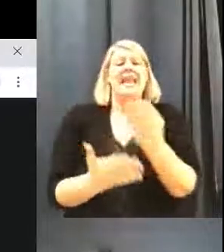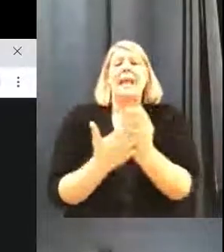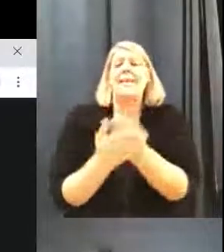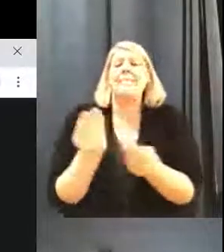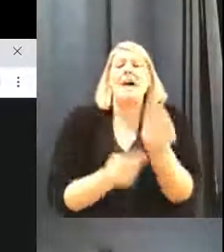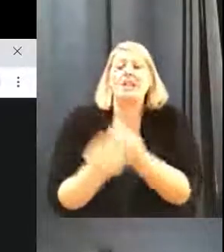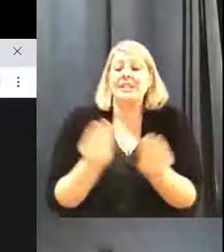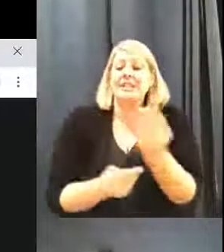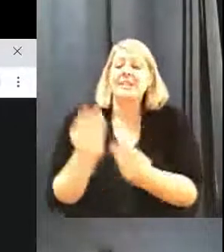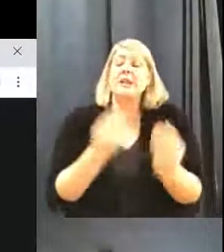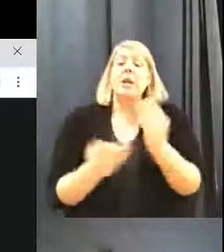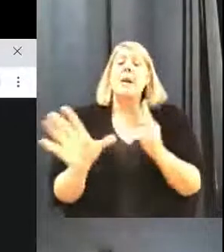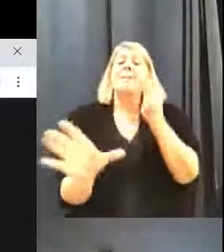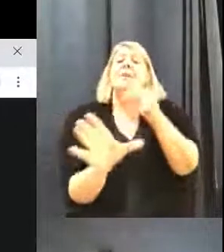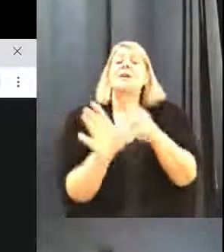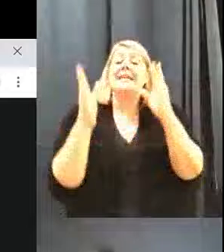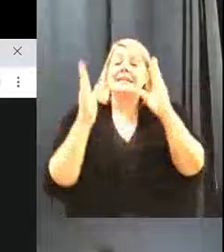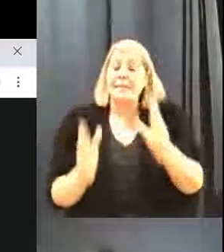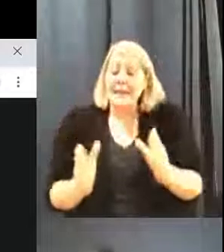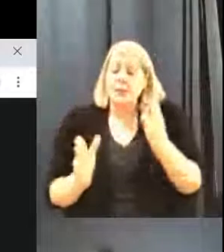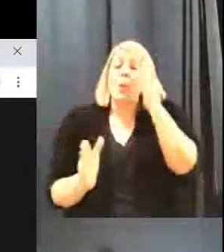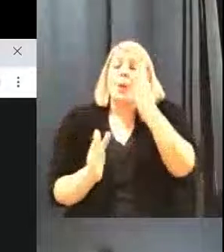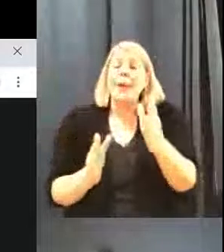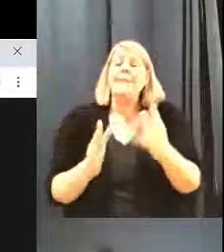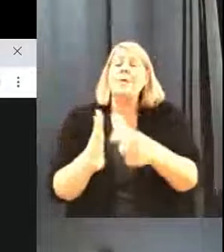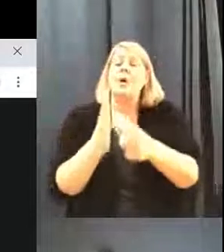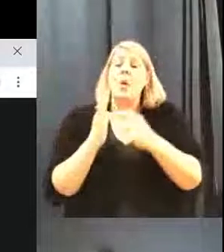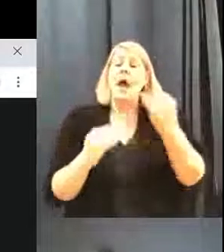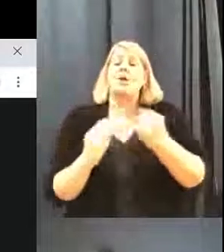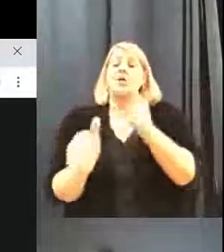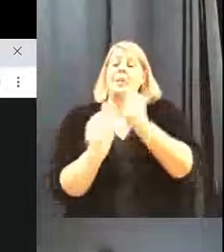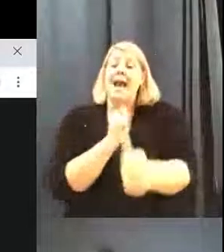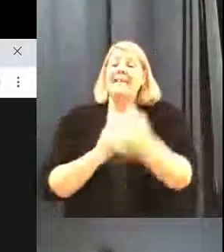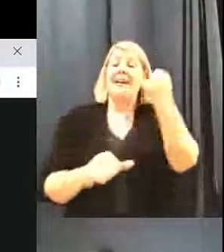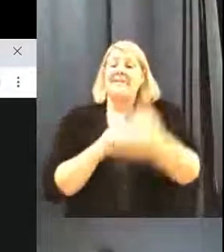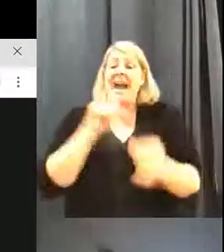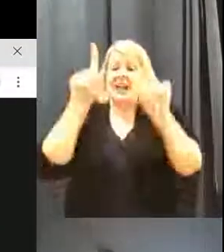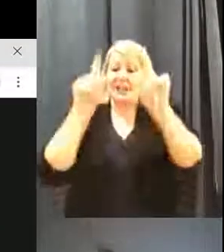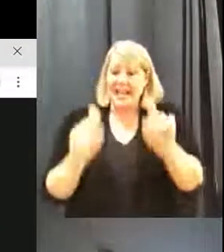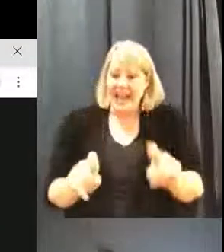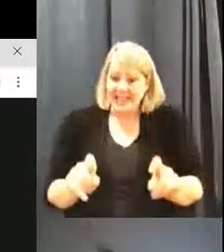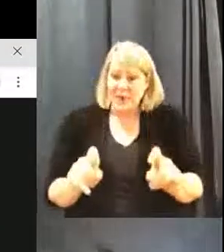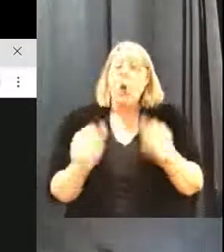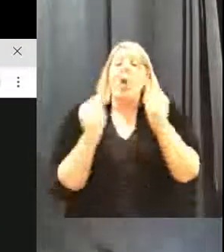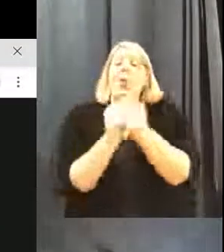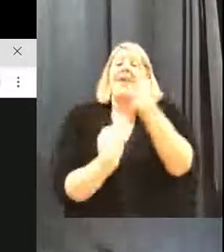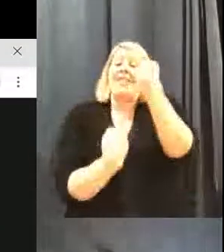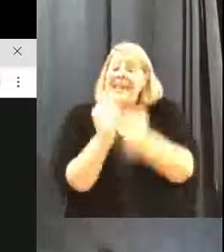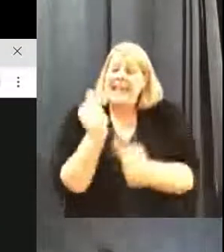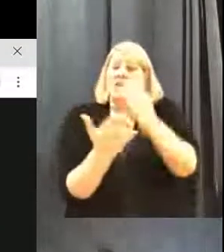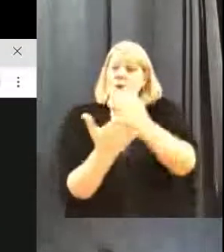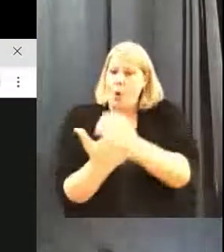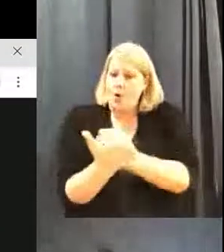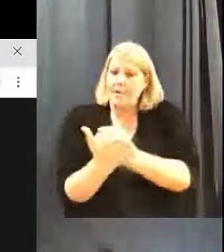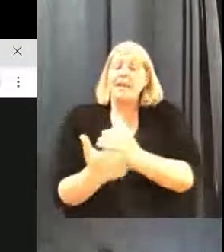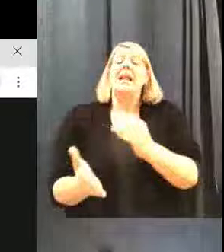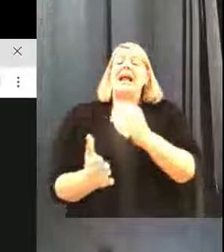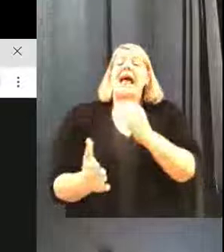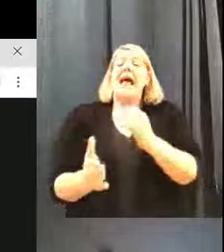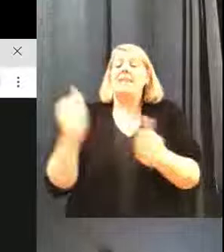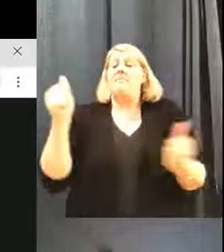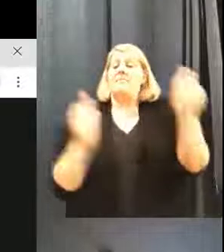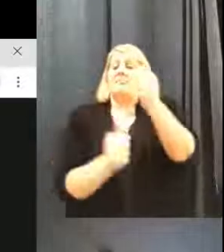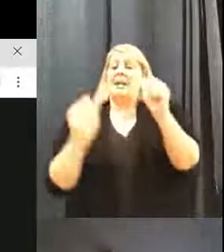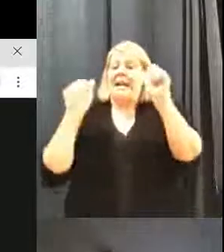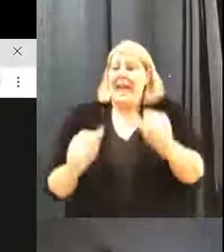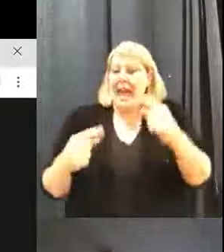Participants are required to pass a final assessment for each e-course, while the administrator can track their progress at any time. After passing the